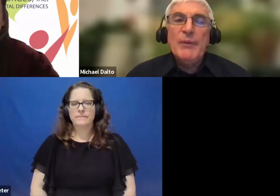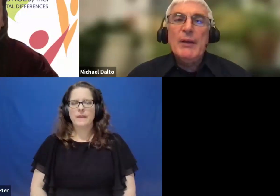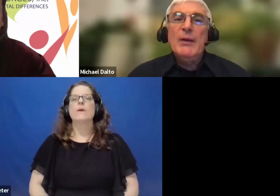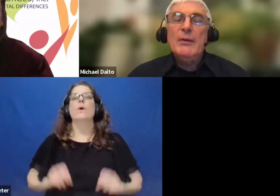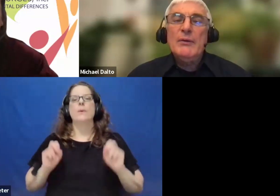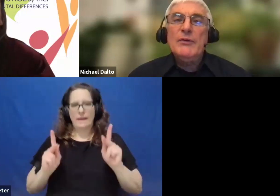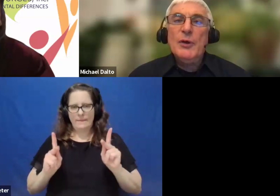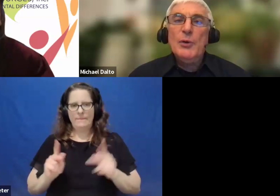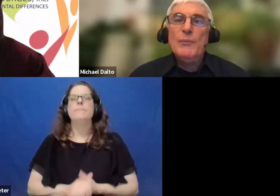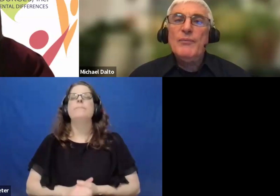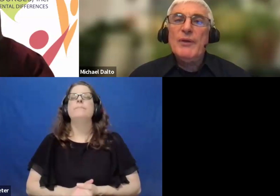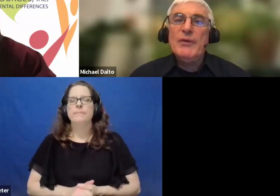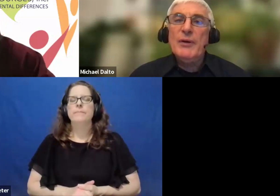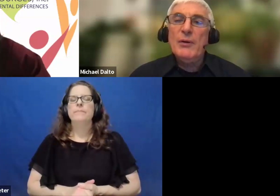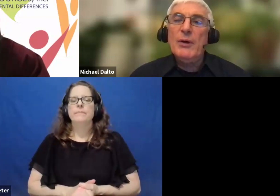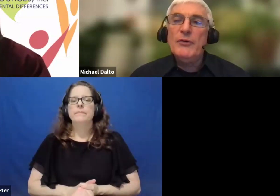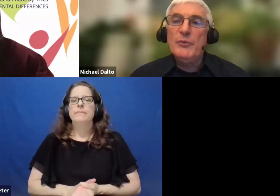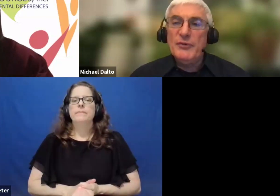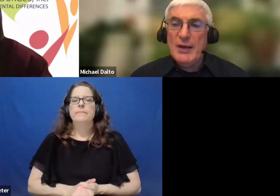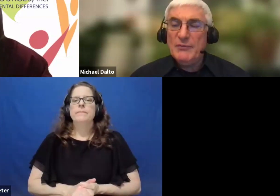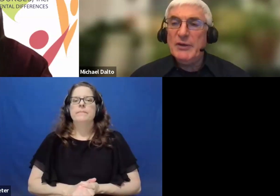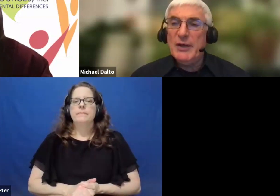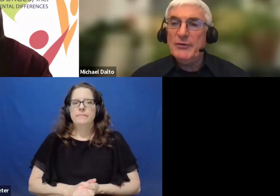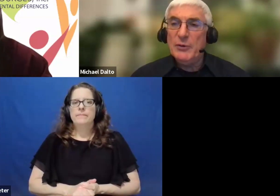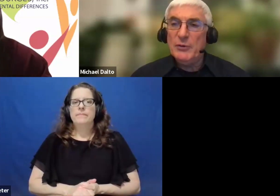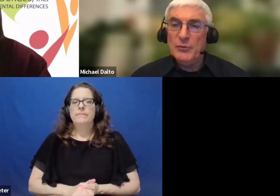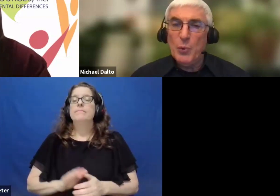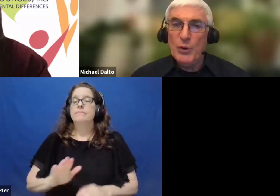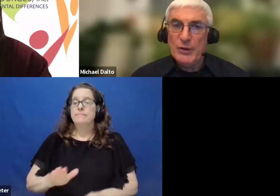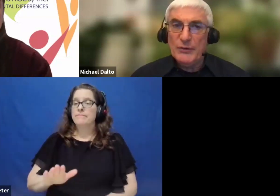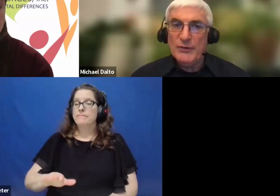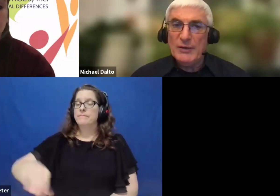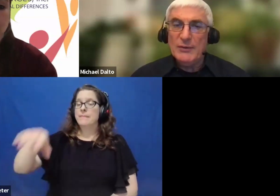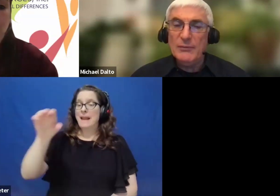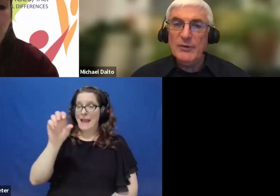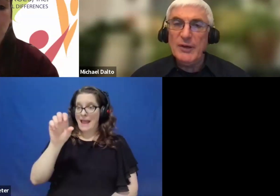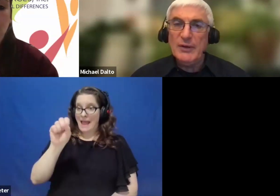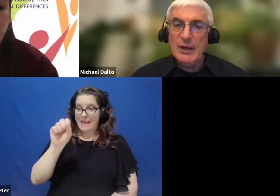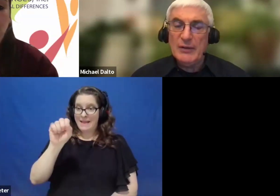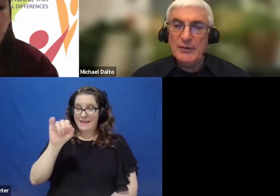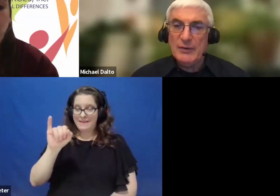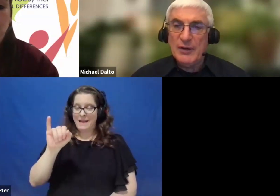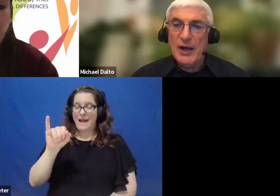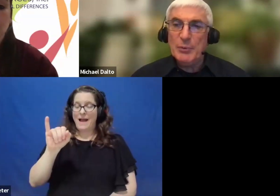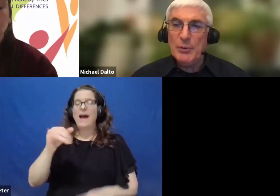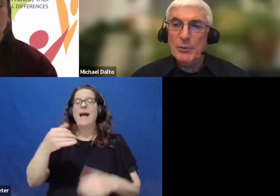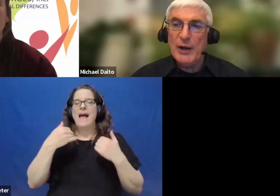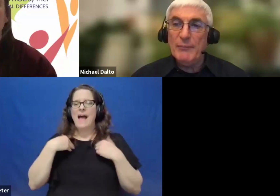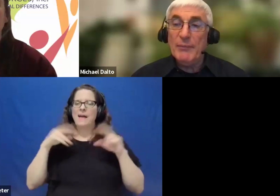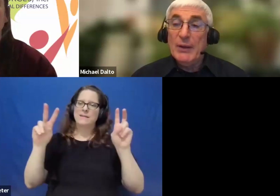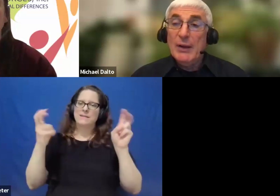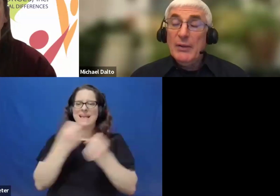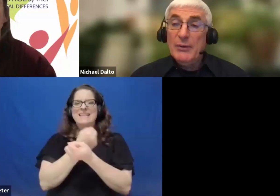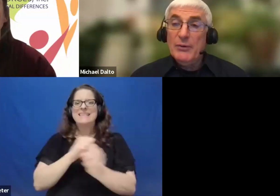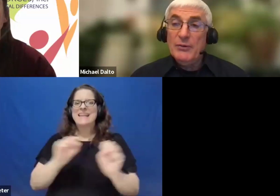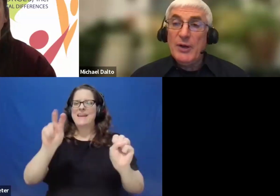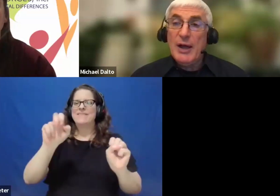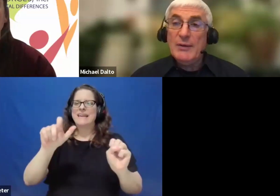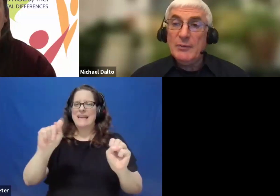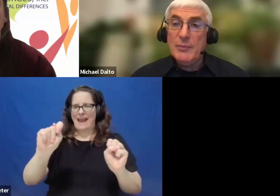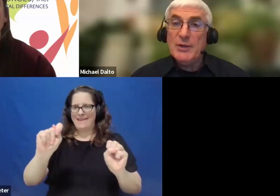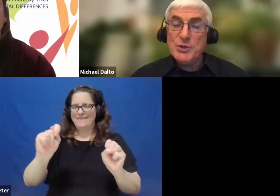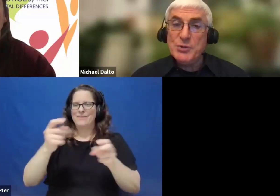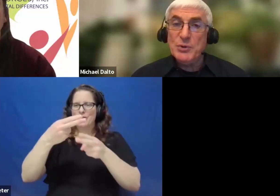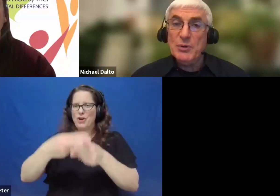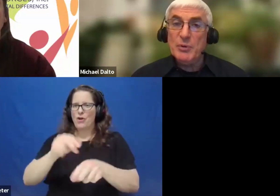Okay, so there are some safety nets known as work incentives in the SSI program that are